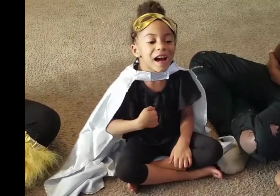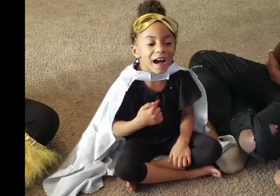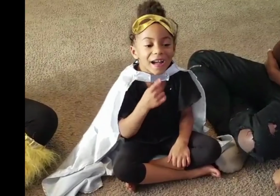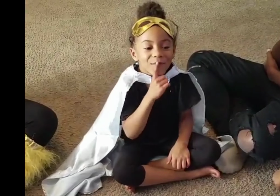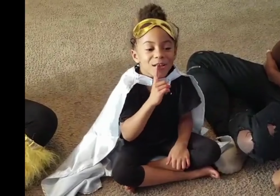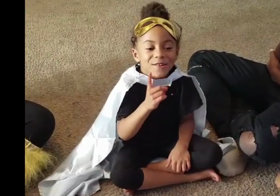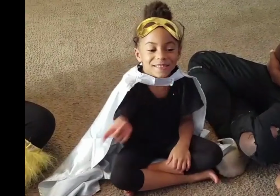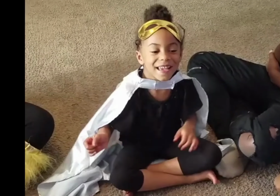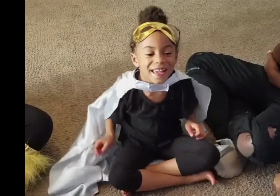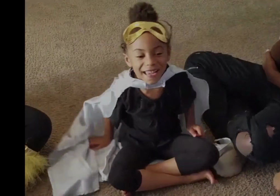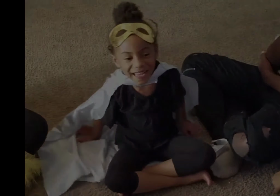I will say.